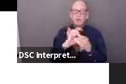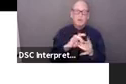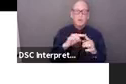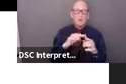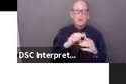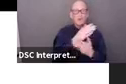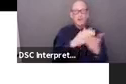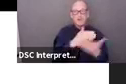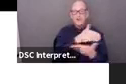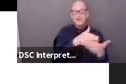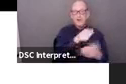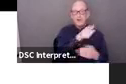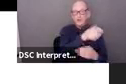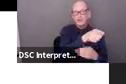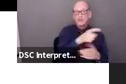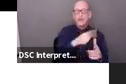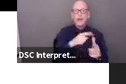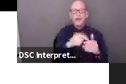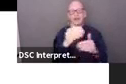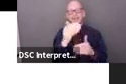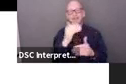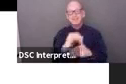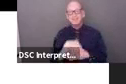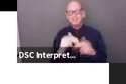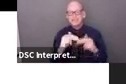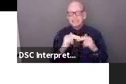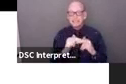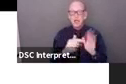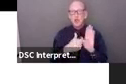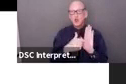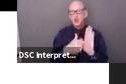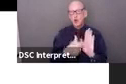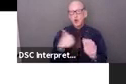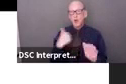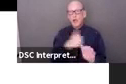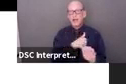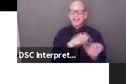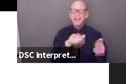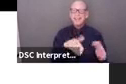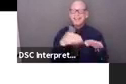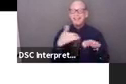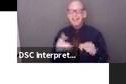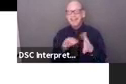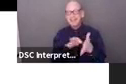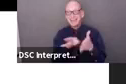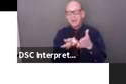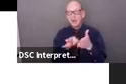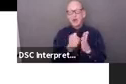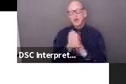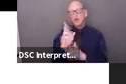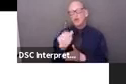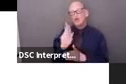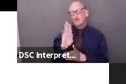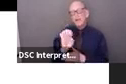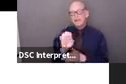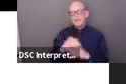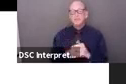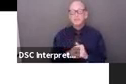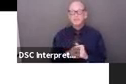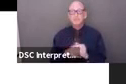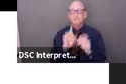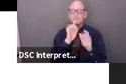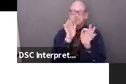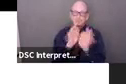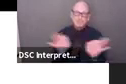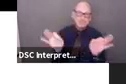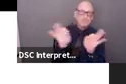left. And then the following slide actually shows us the death count by race. And so it's important